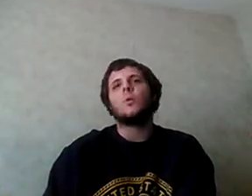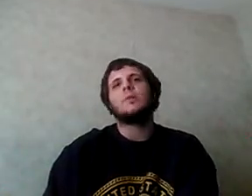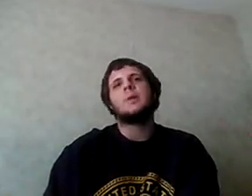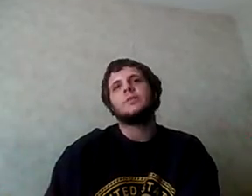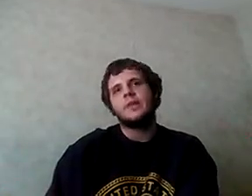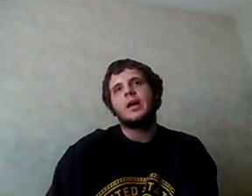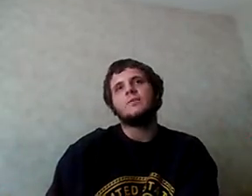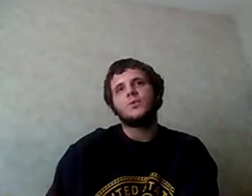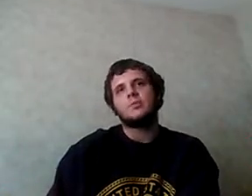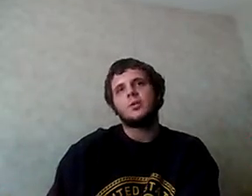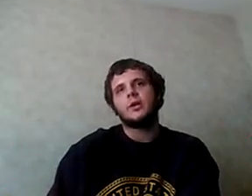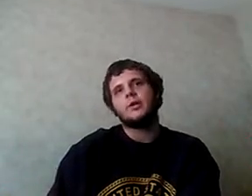worry about that in free to play.